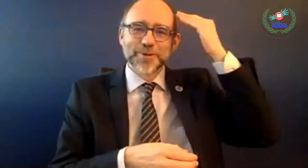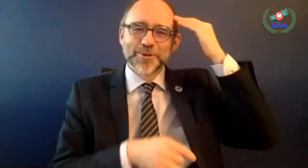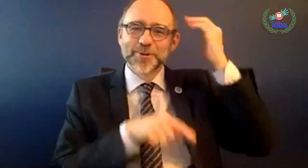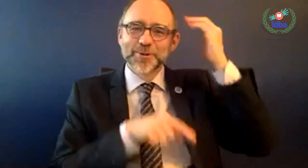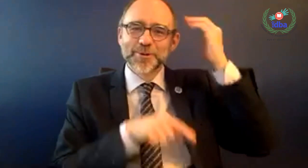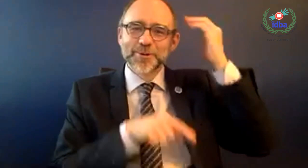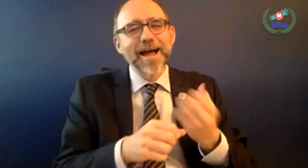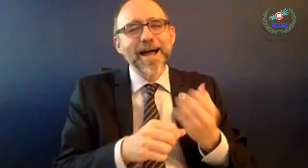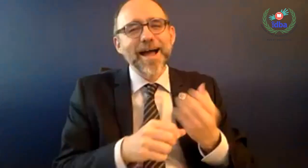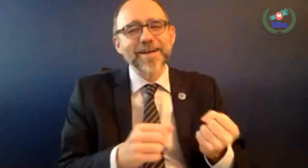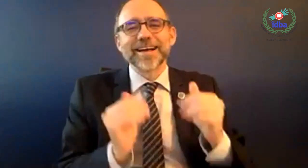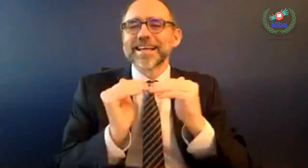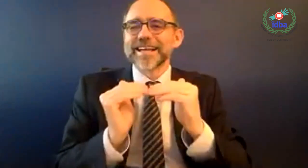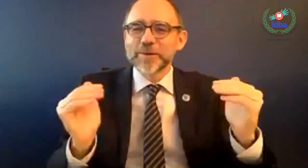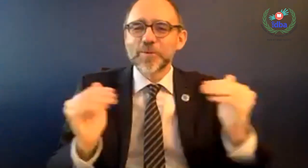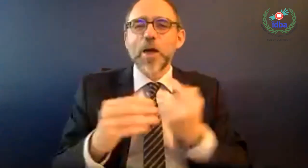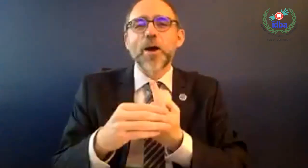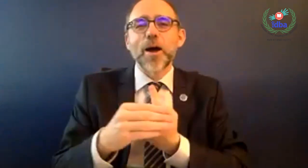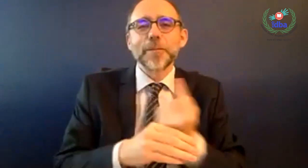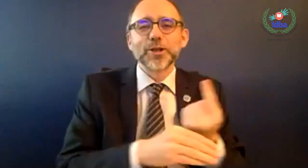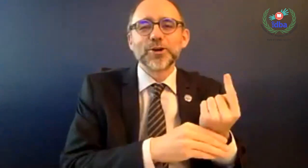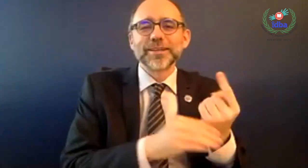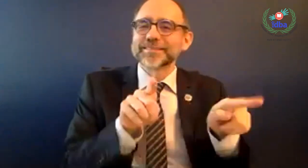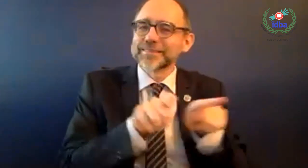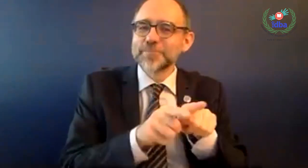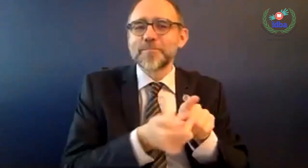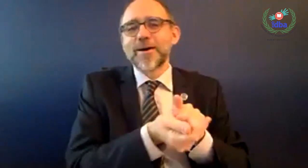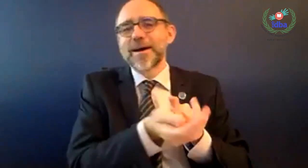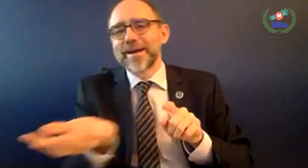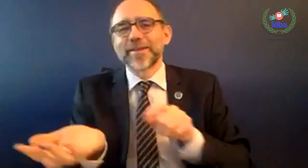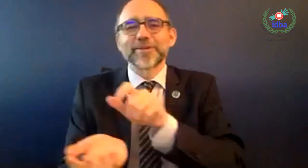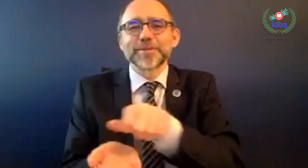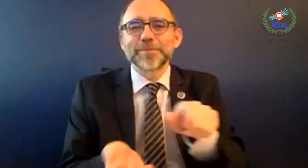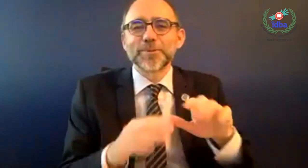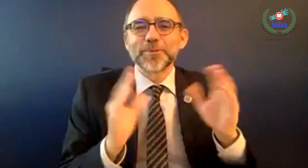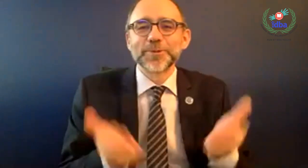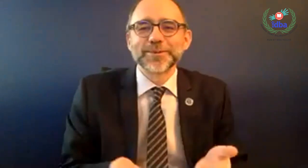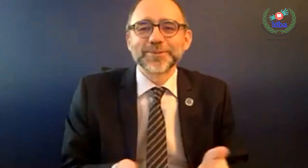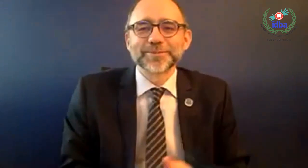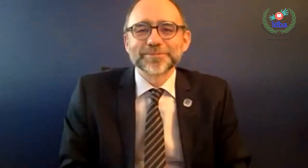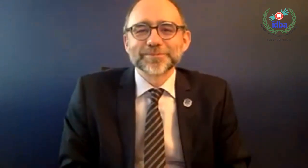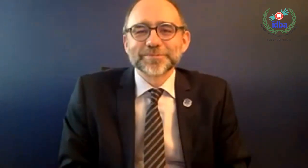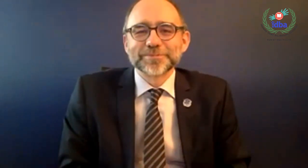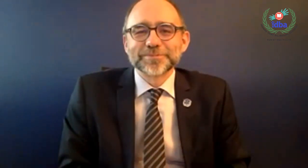world, wherever they are born, and the society knows about the opportunities to be provided to the